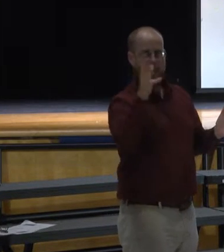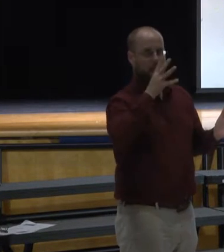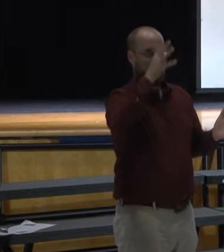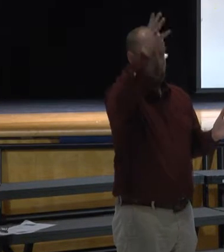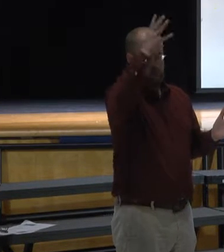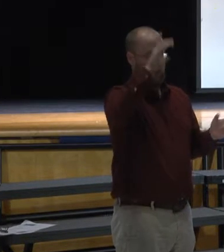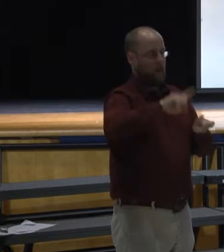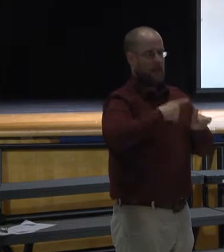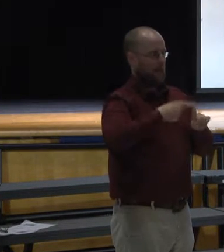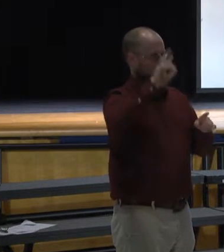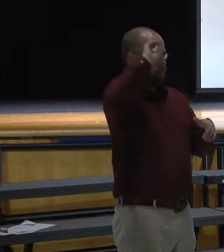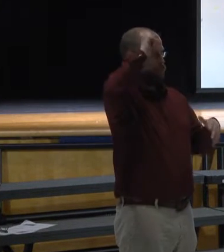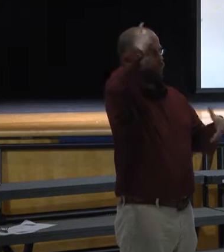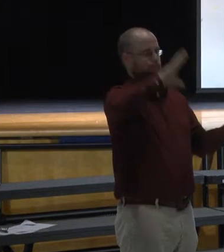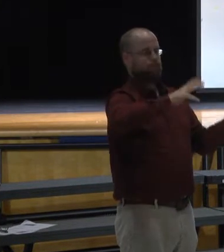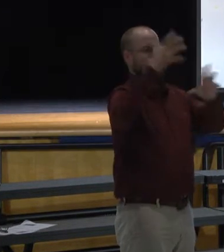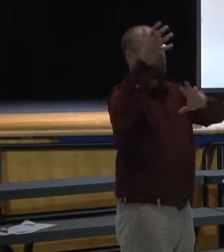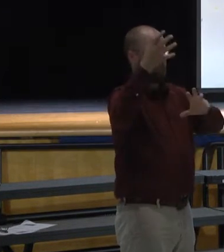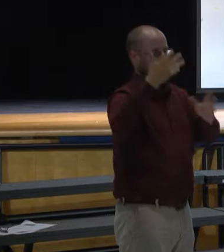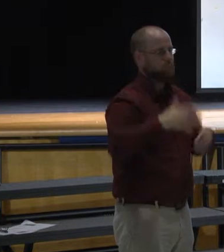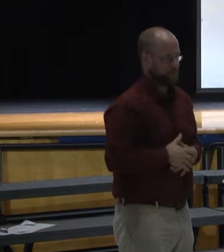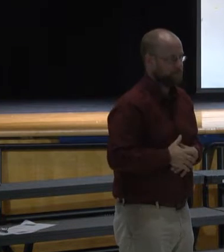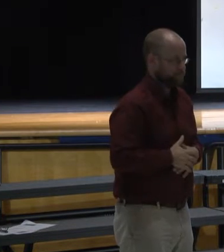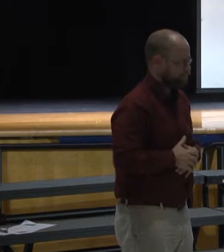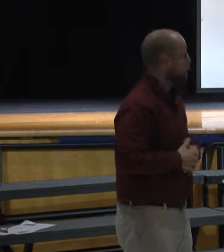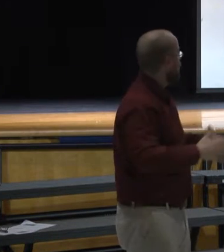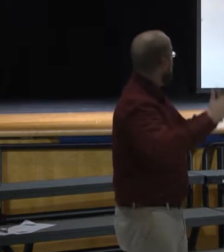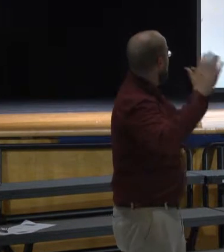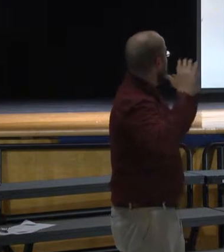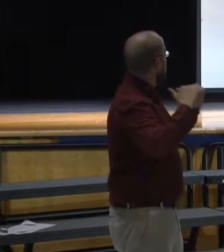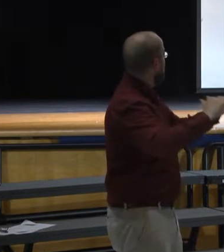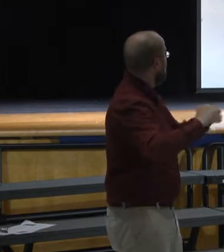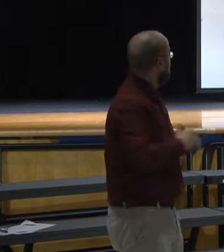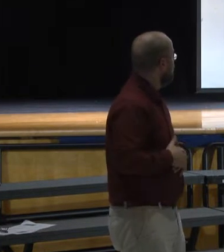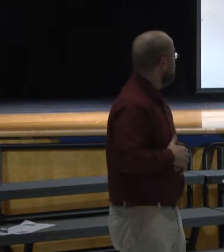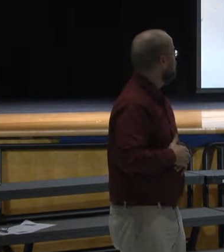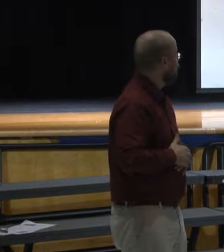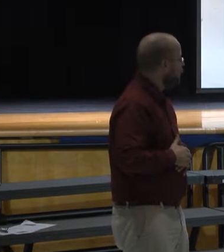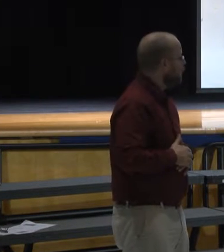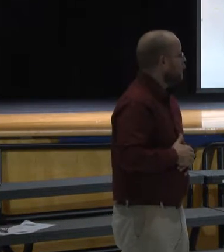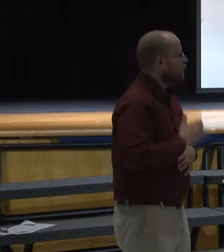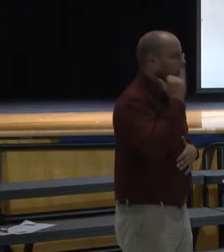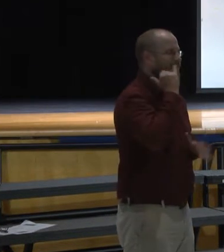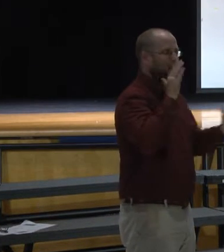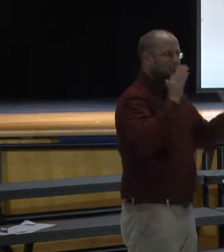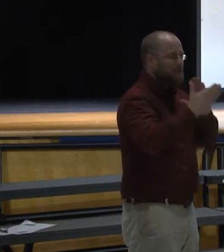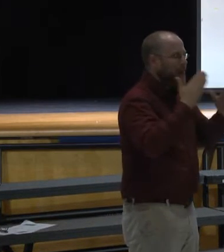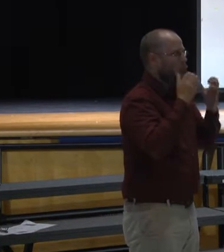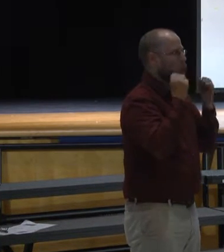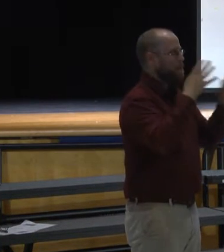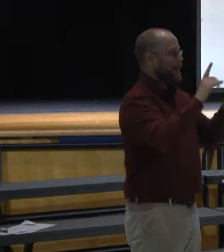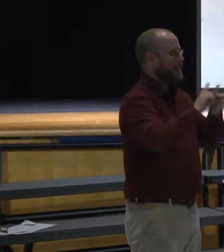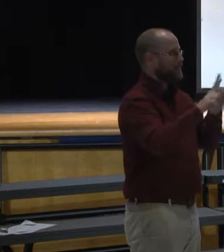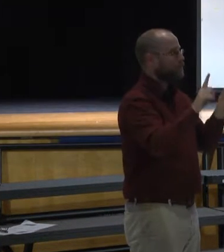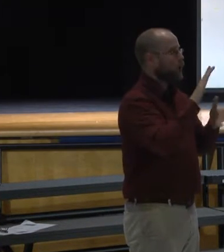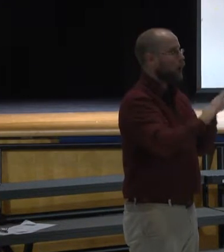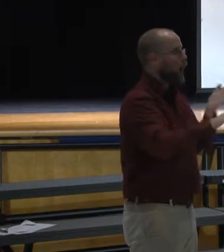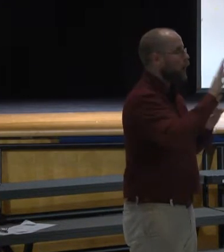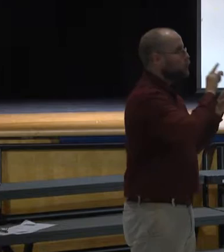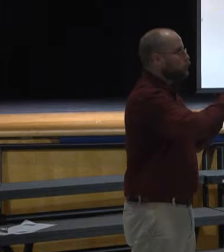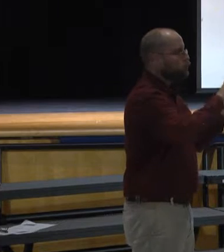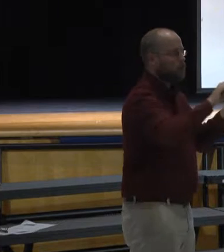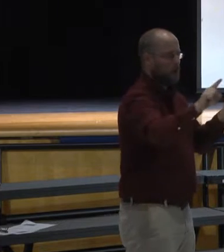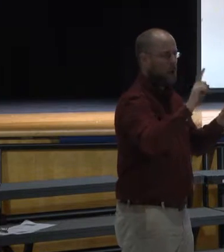All right, and then, make charts. Do something as you're comparing schools, if you're looking at several different schools, so you can look at their